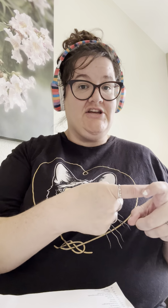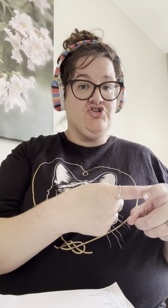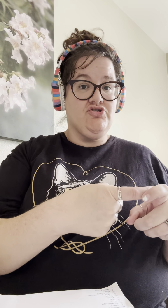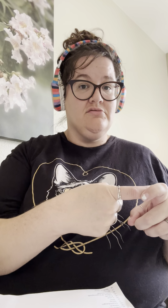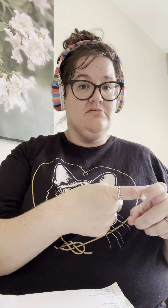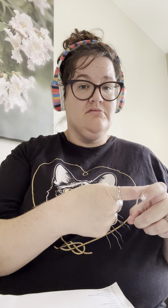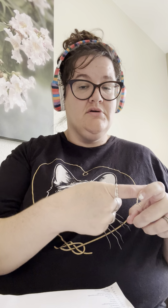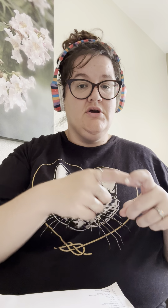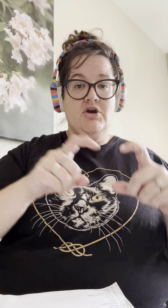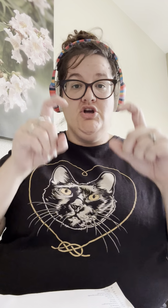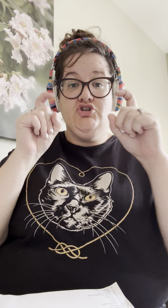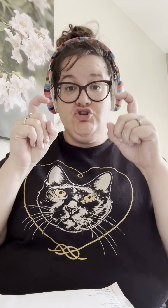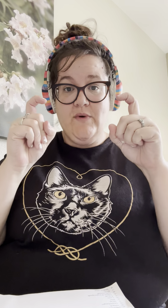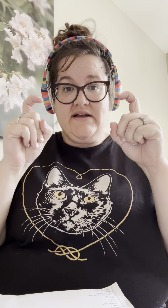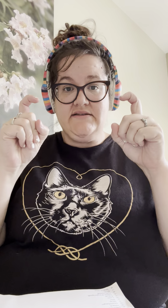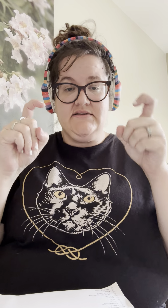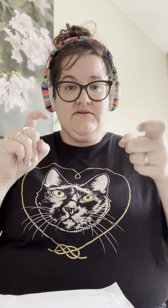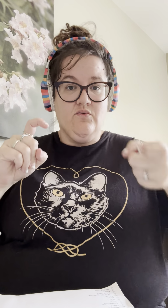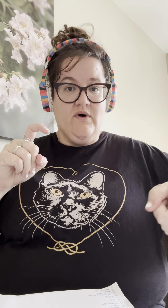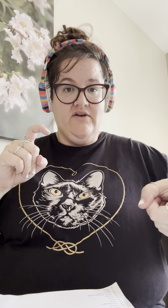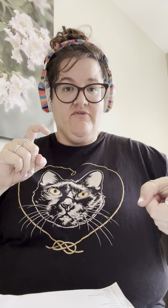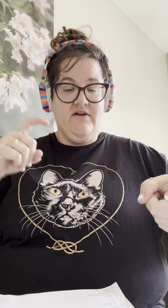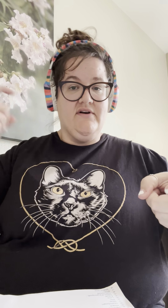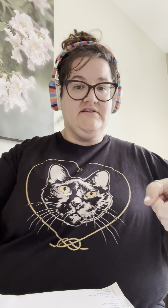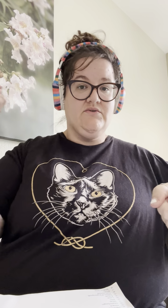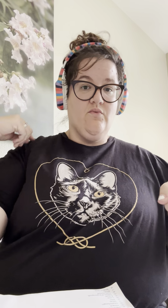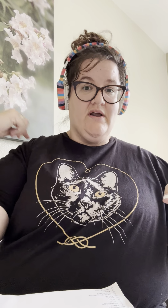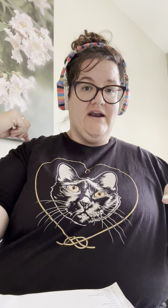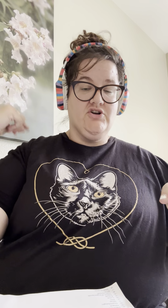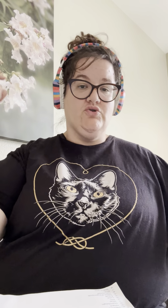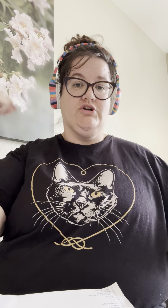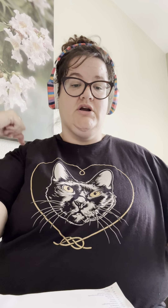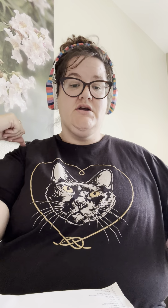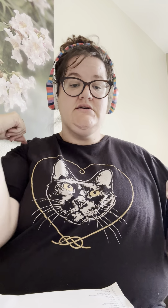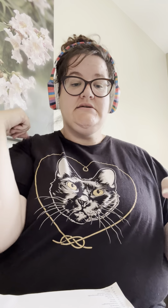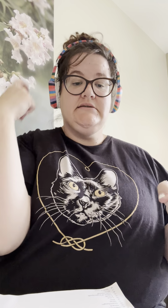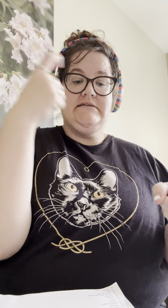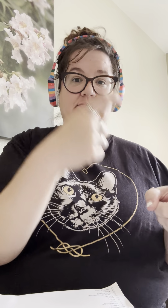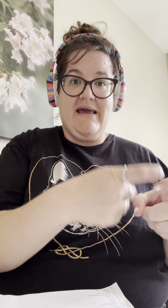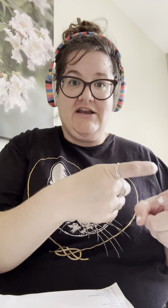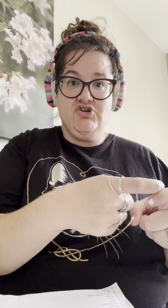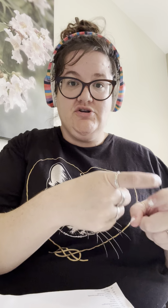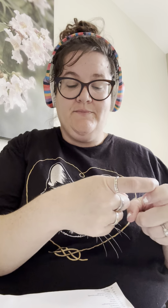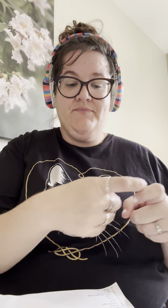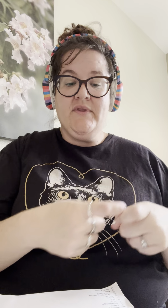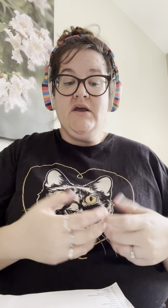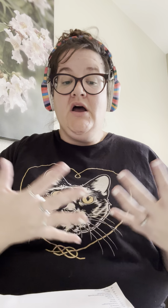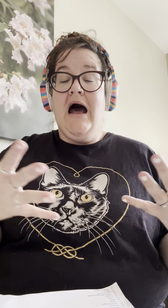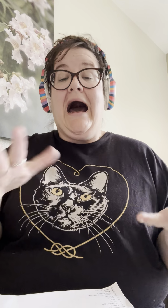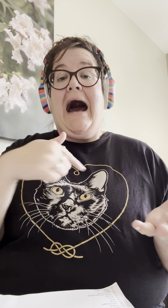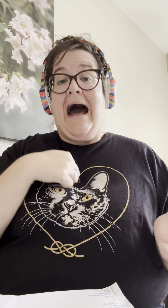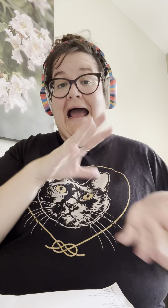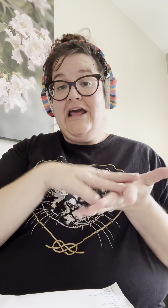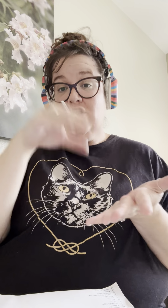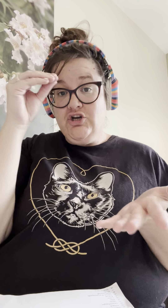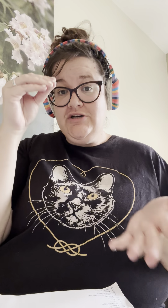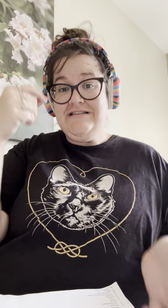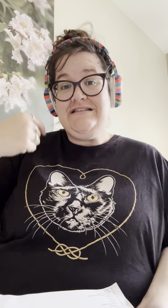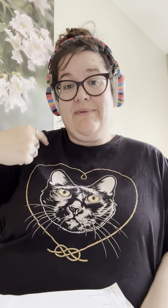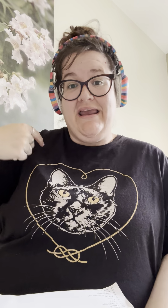Spanish. 2 X's, one in front of us, one at our shoulder. Spanish. I learned Spain